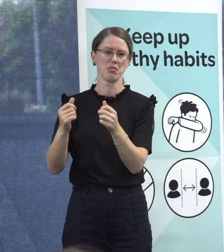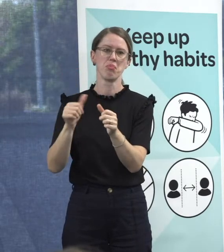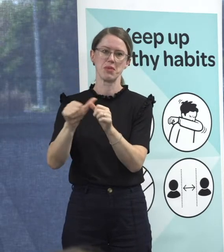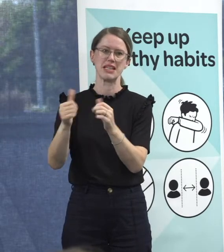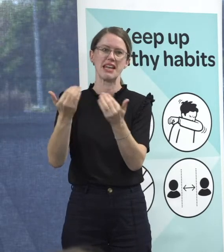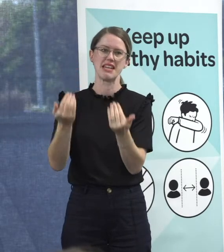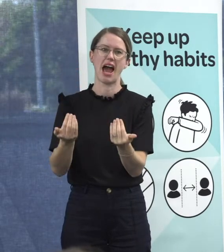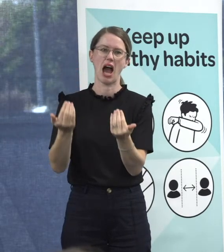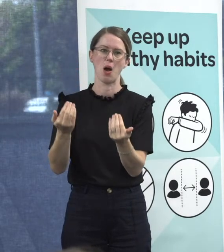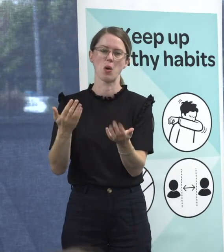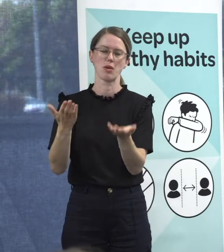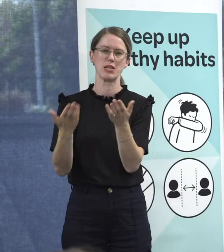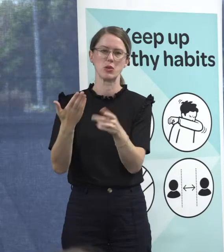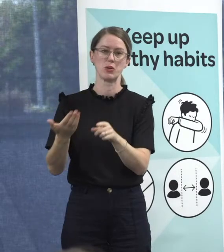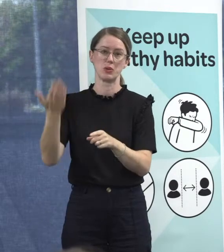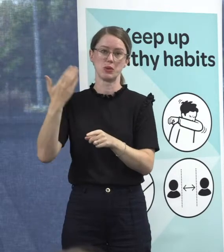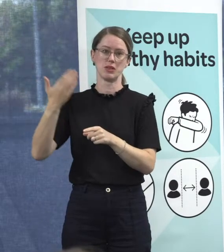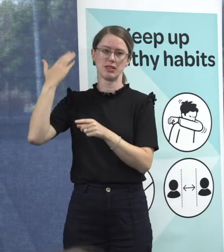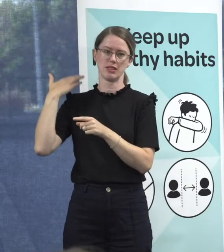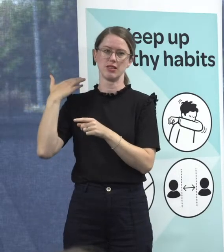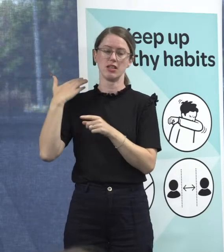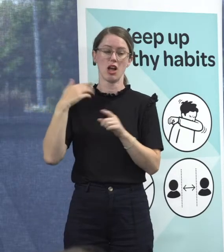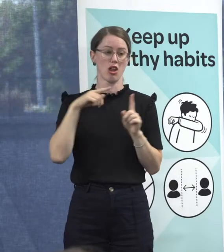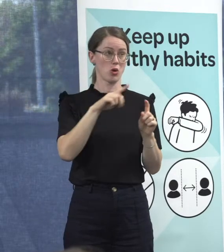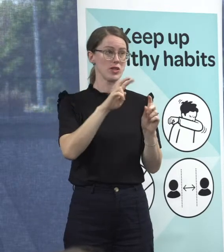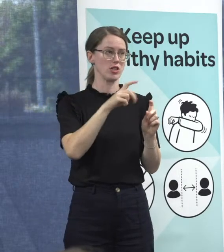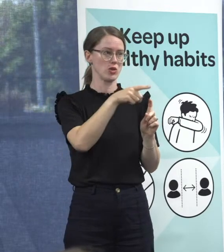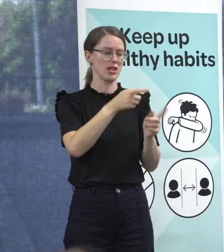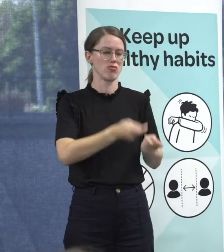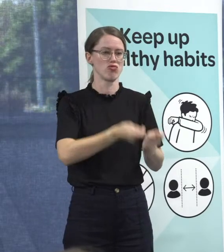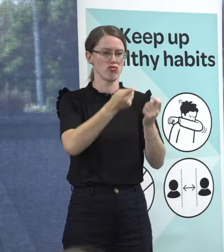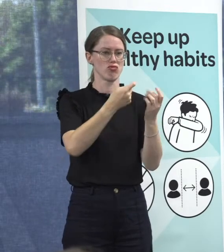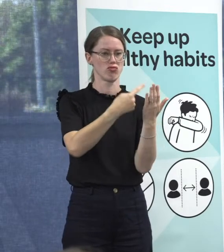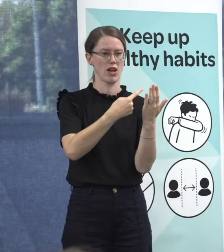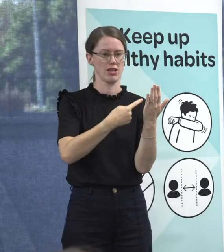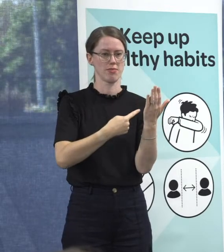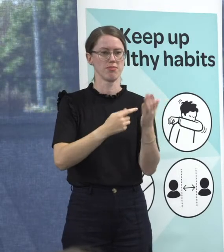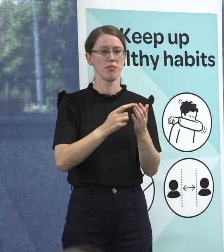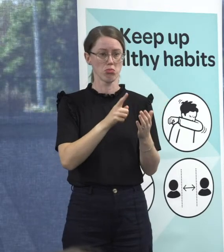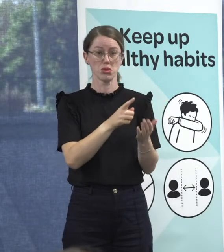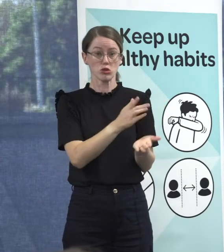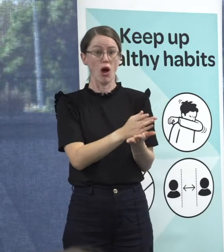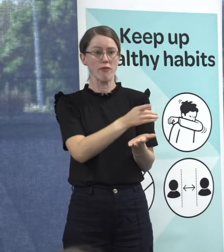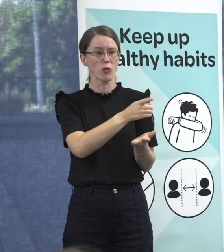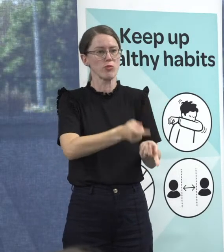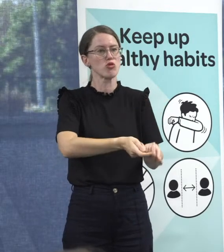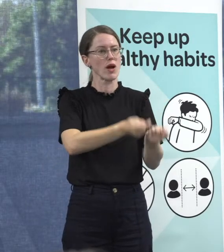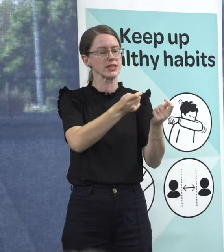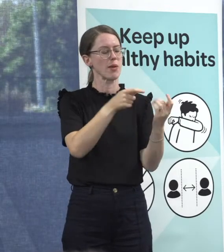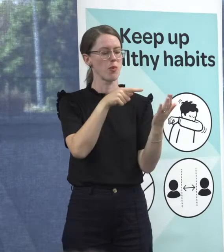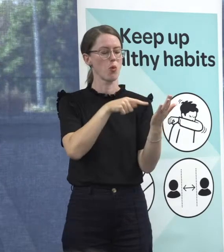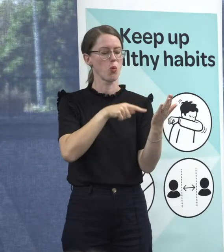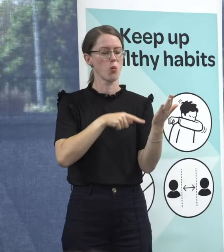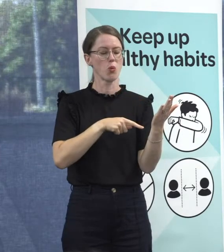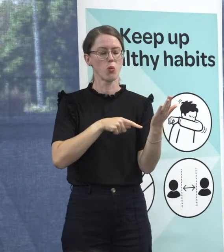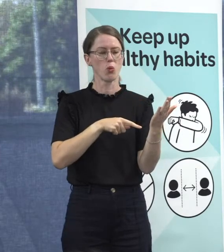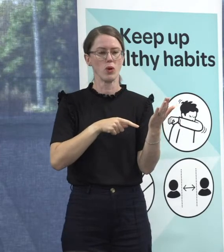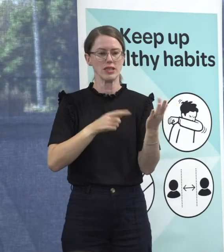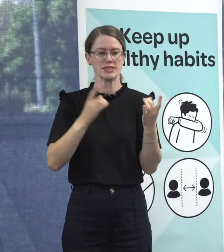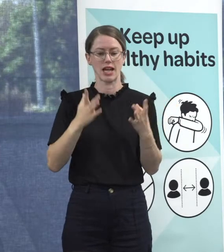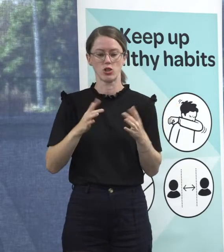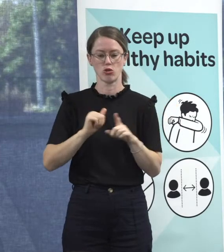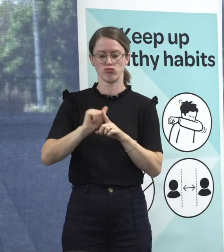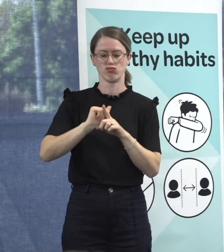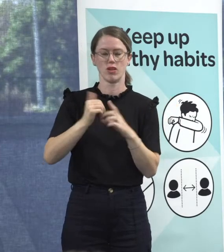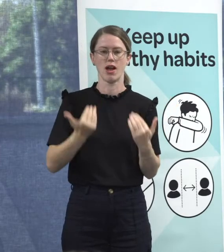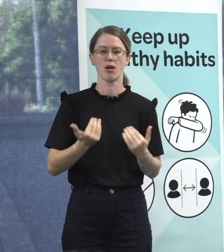was certainly early on, and those were the issues that the disability community rightly pointed out we could have done better on.